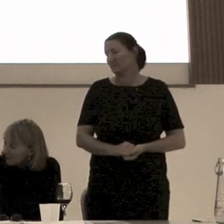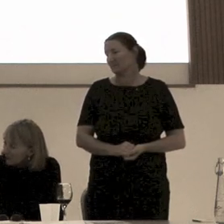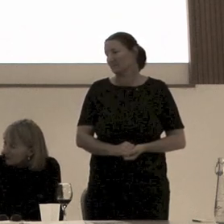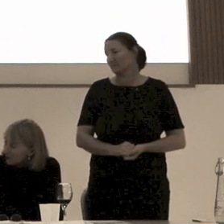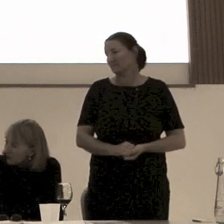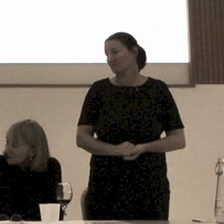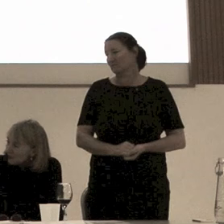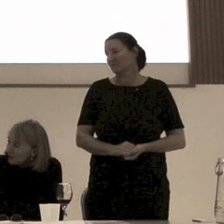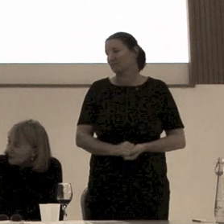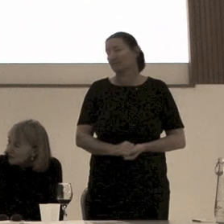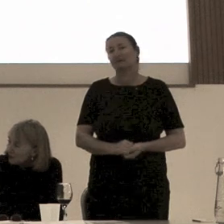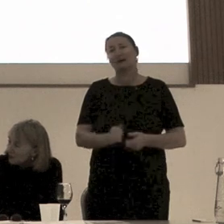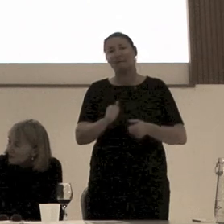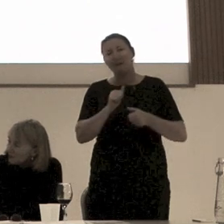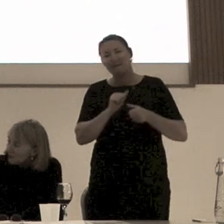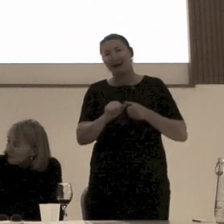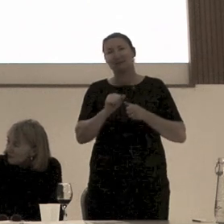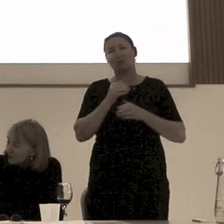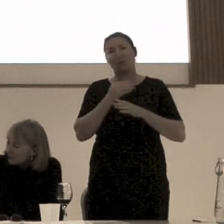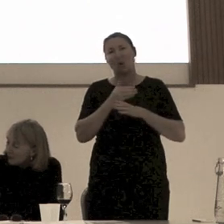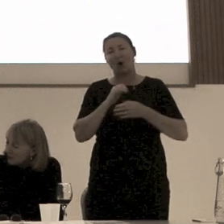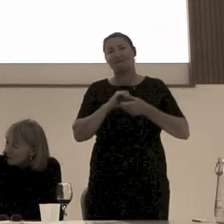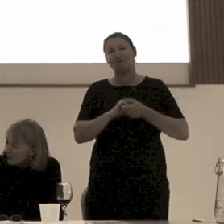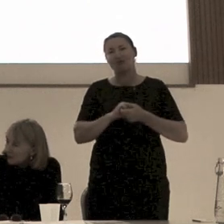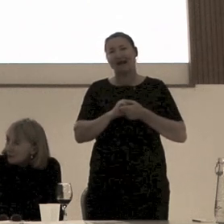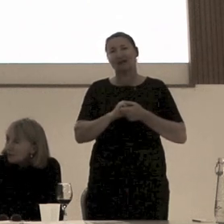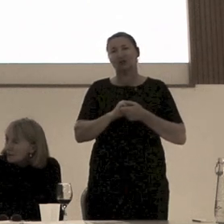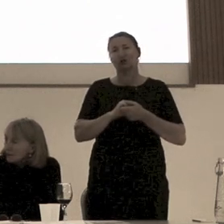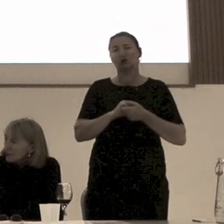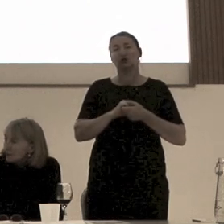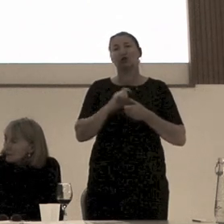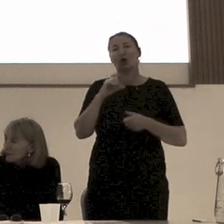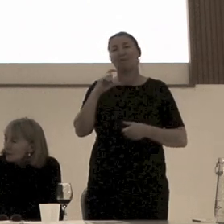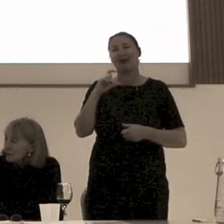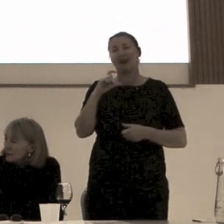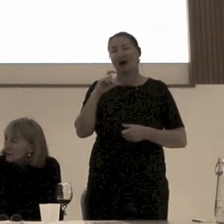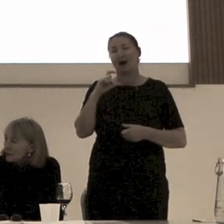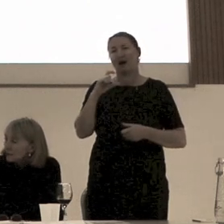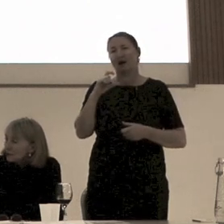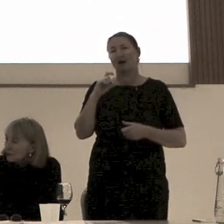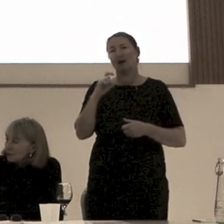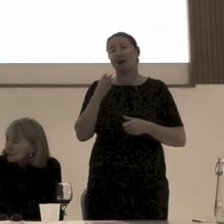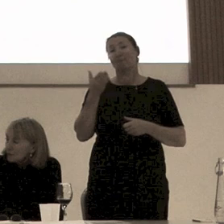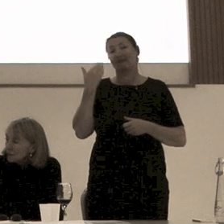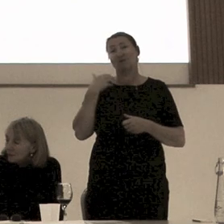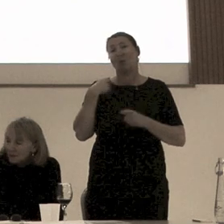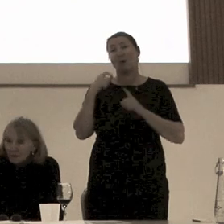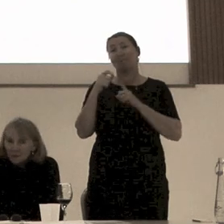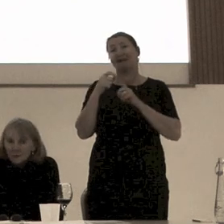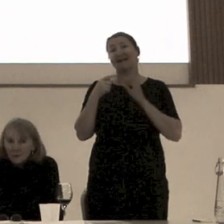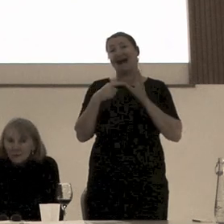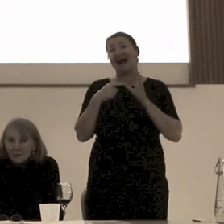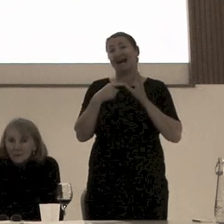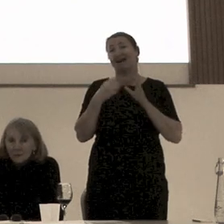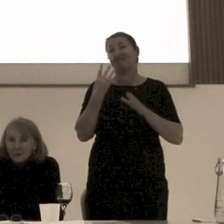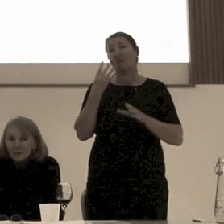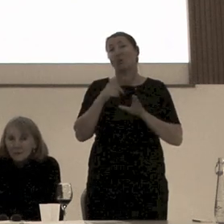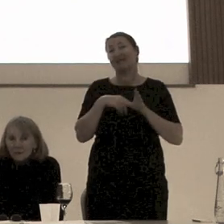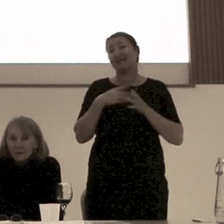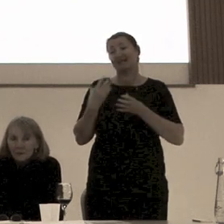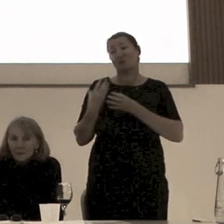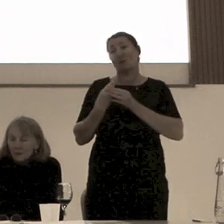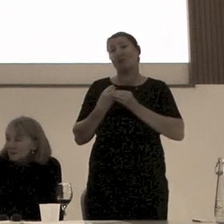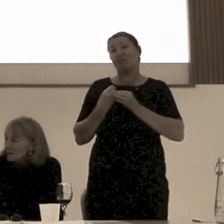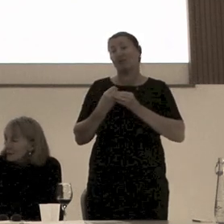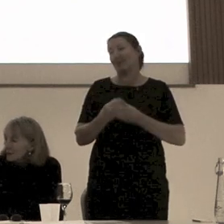One of which is my best work friend, Jamila. Who was my PA for 4 years.